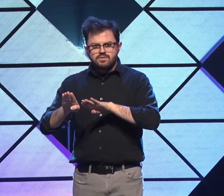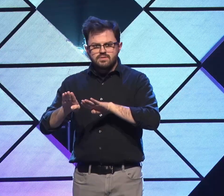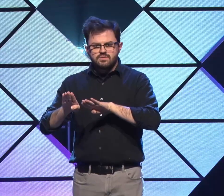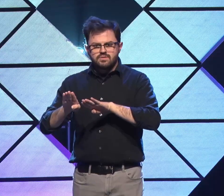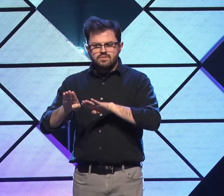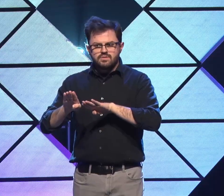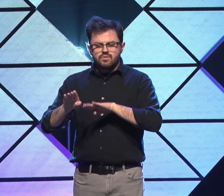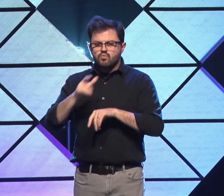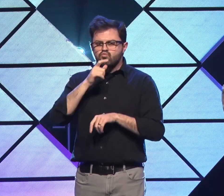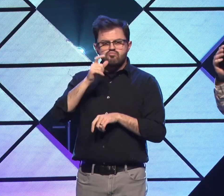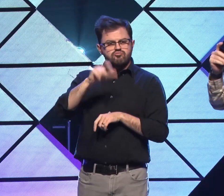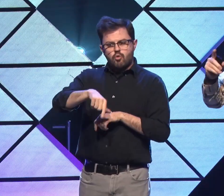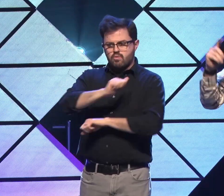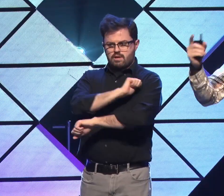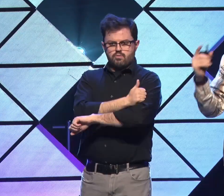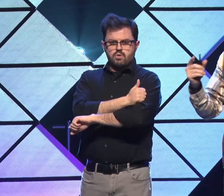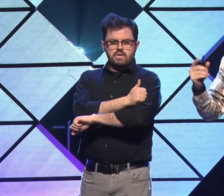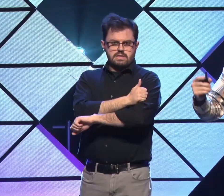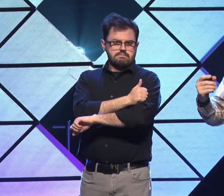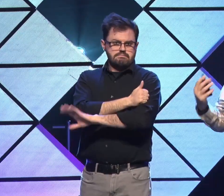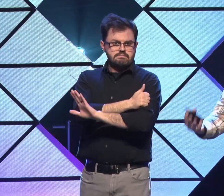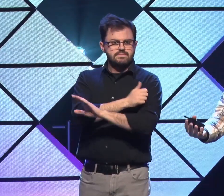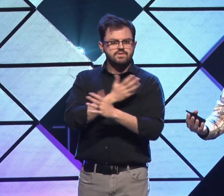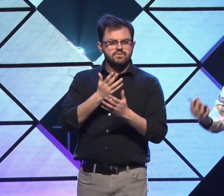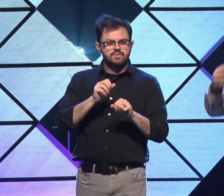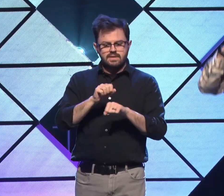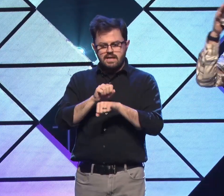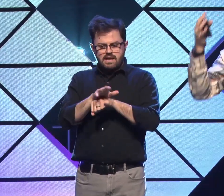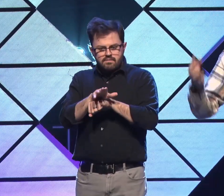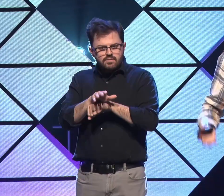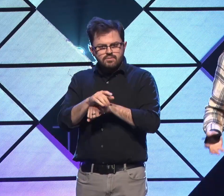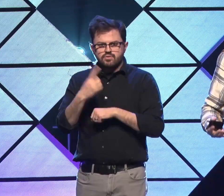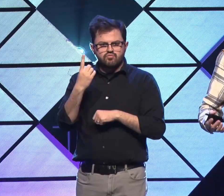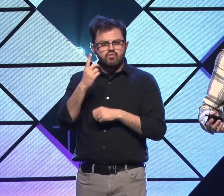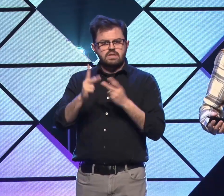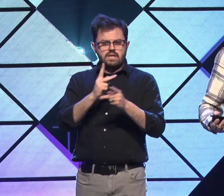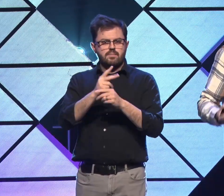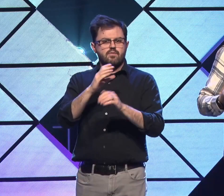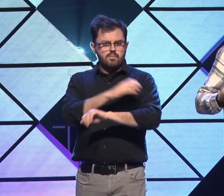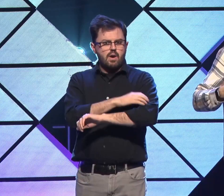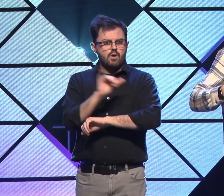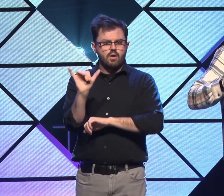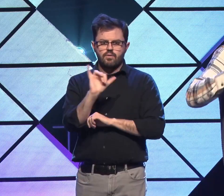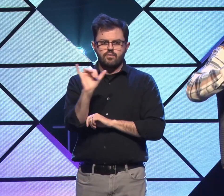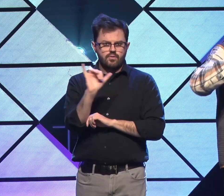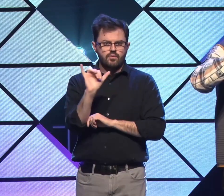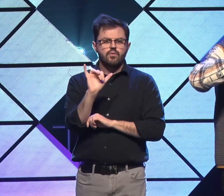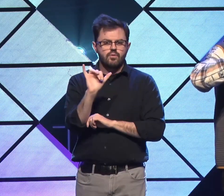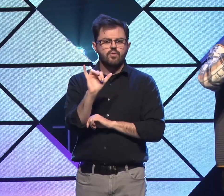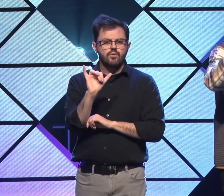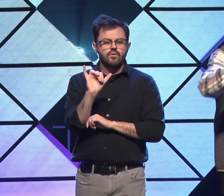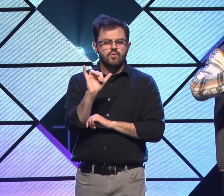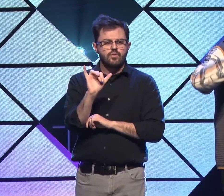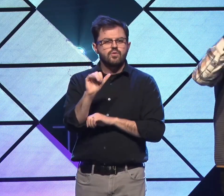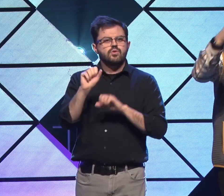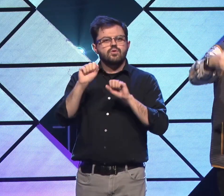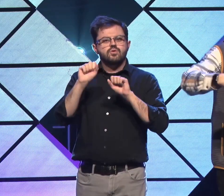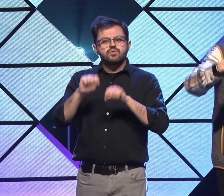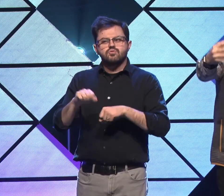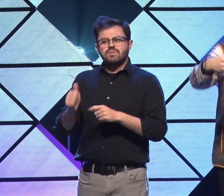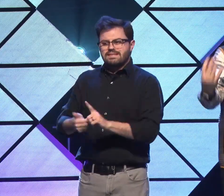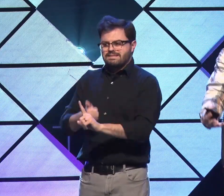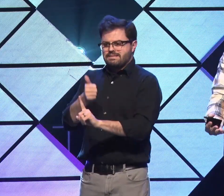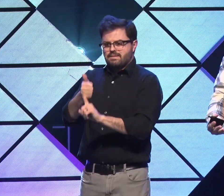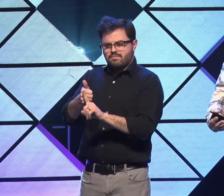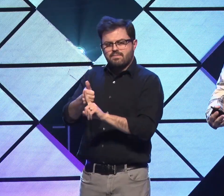authority. Okay, let me say it again. So influence is this idea, it's a type of power in which people can change and